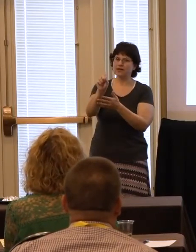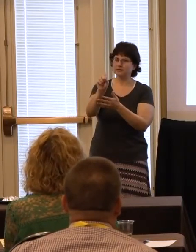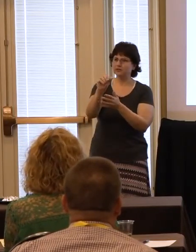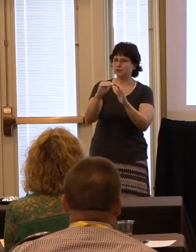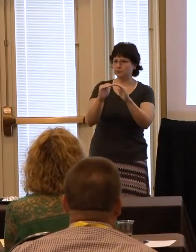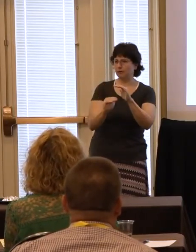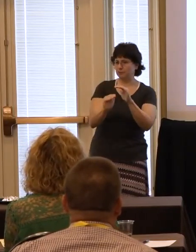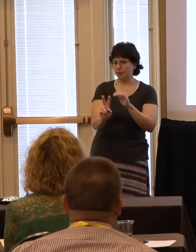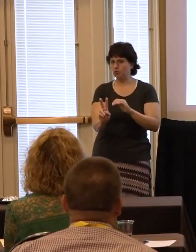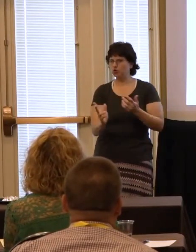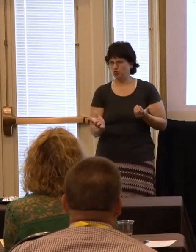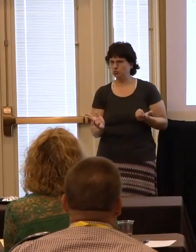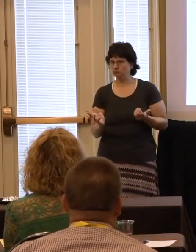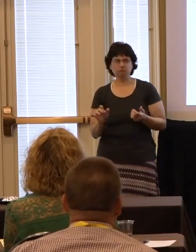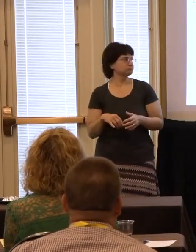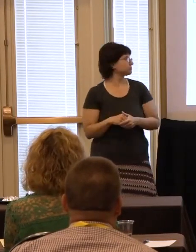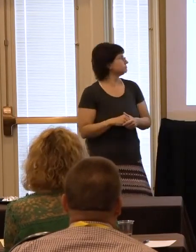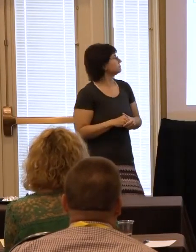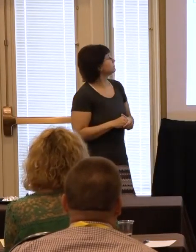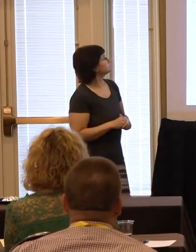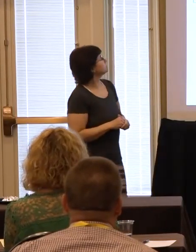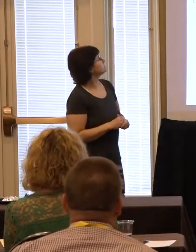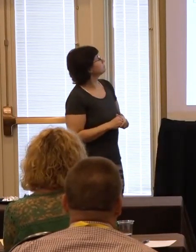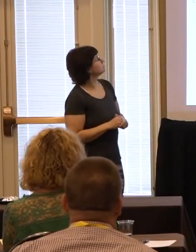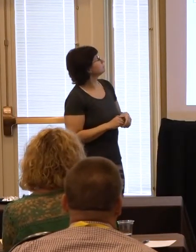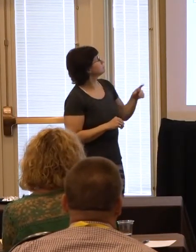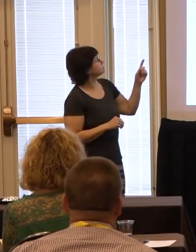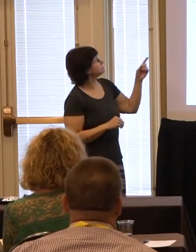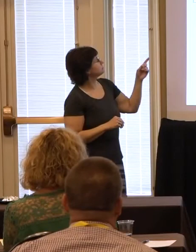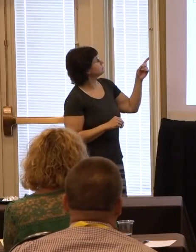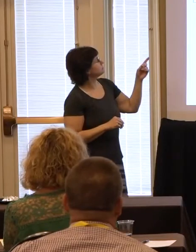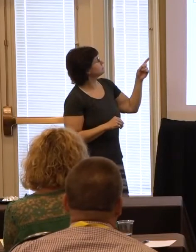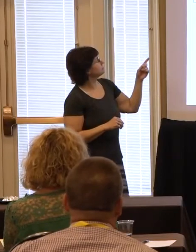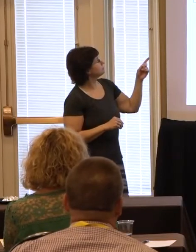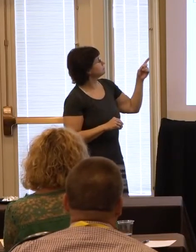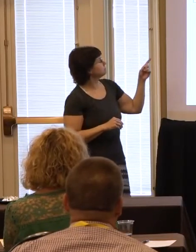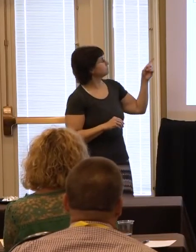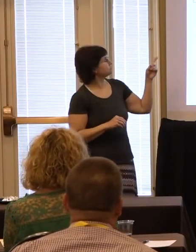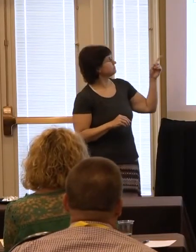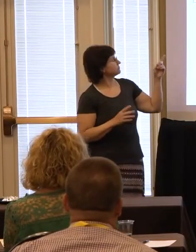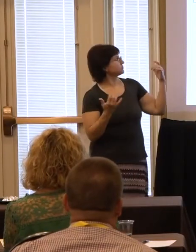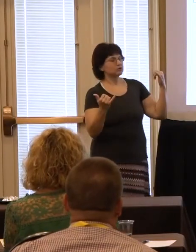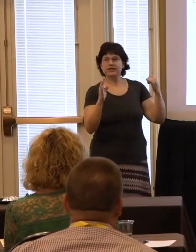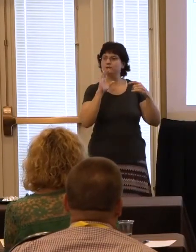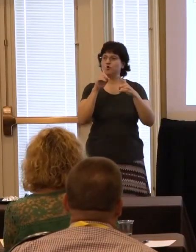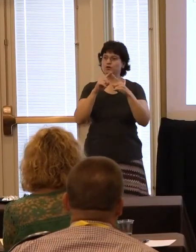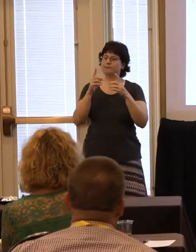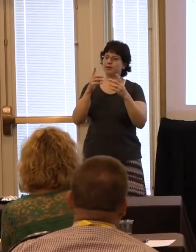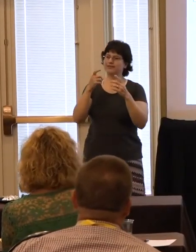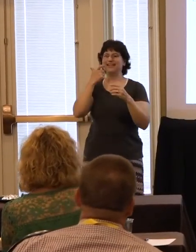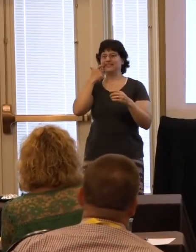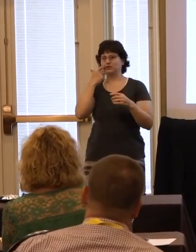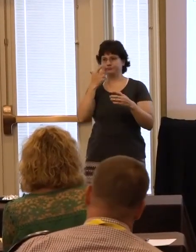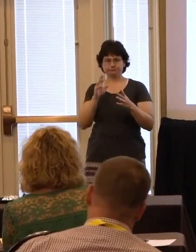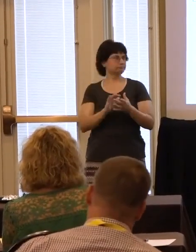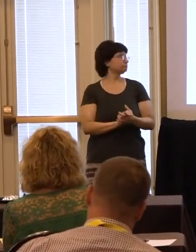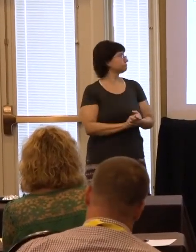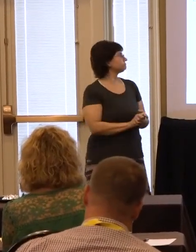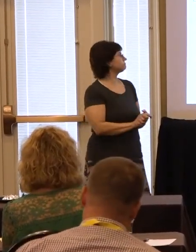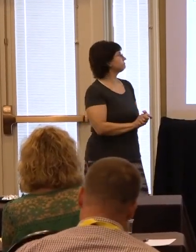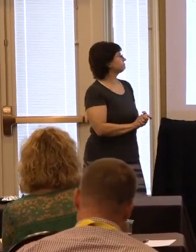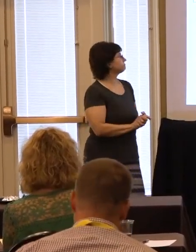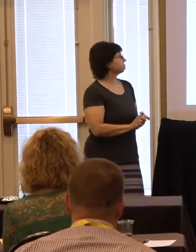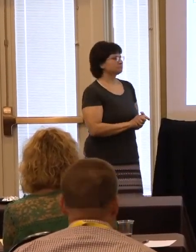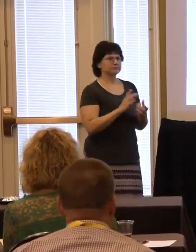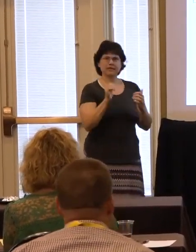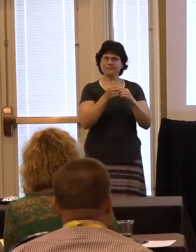want them below 2. Okay. All right, so moving into looking at addiction. How am I